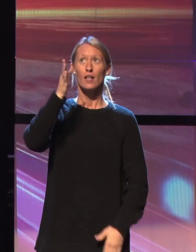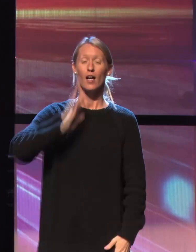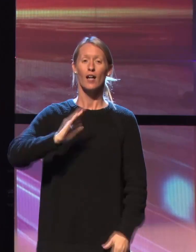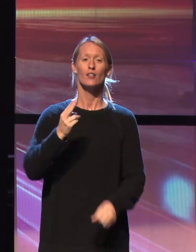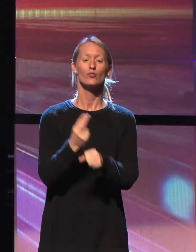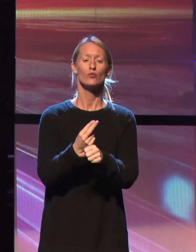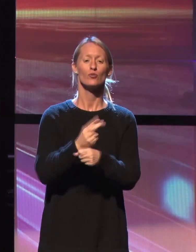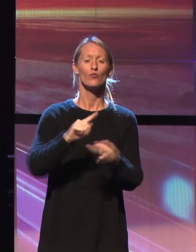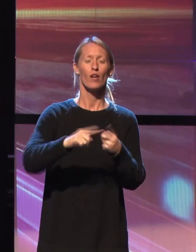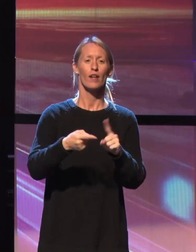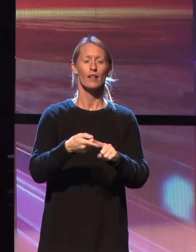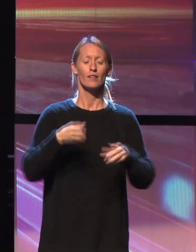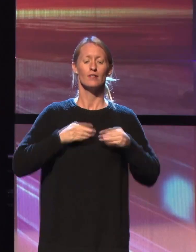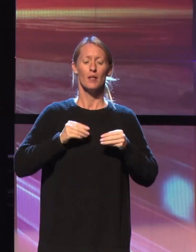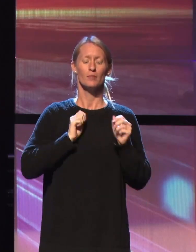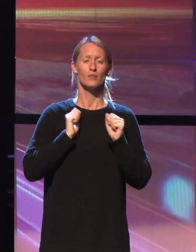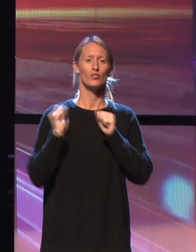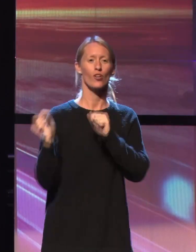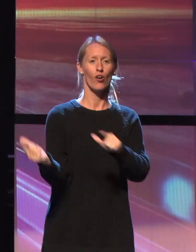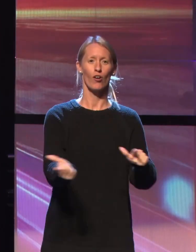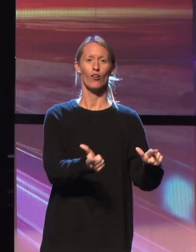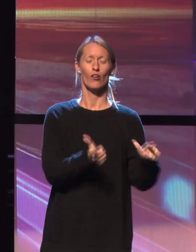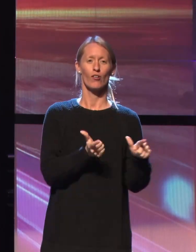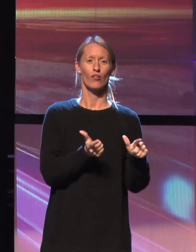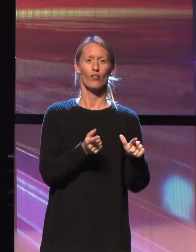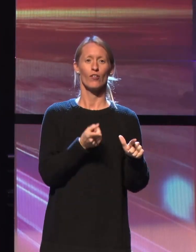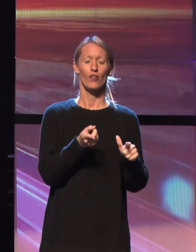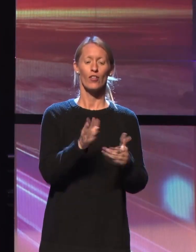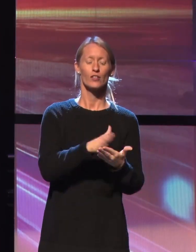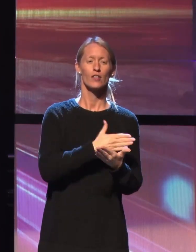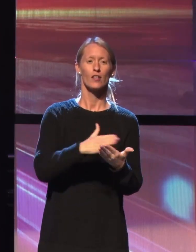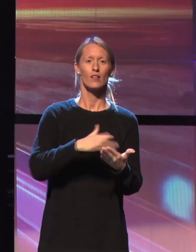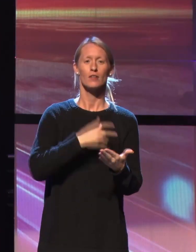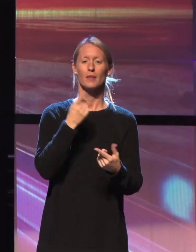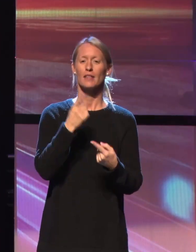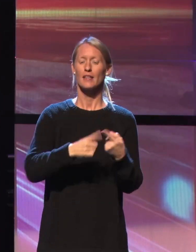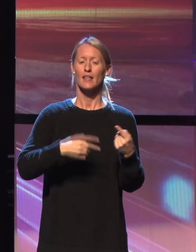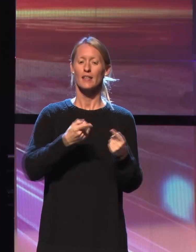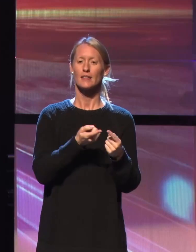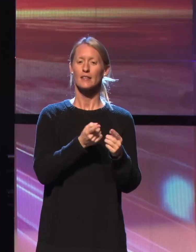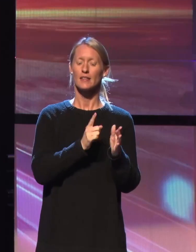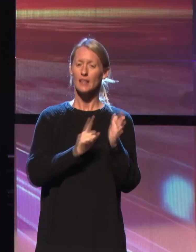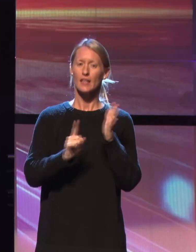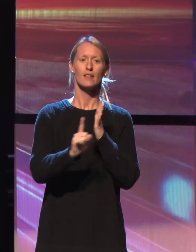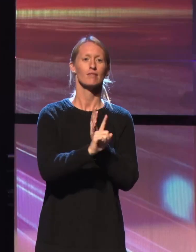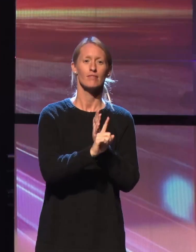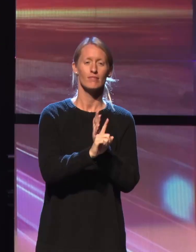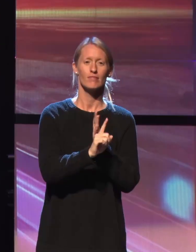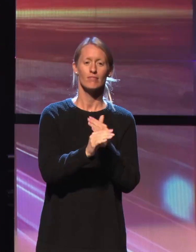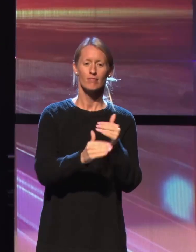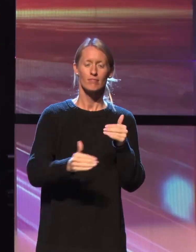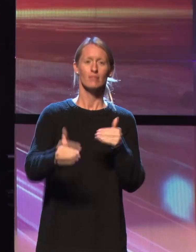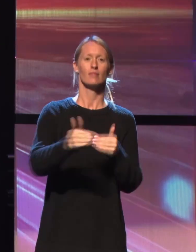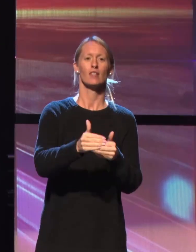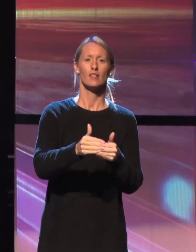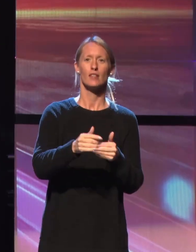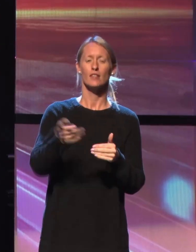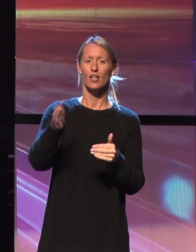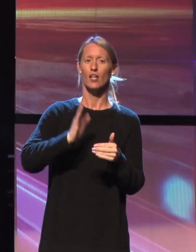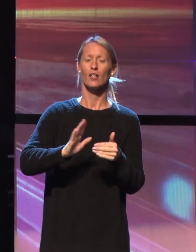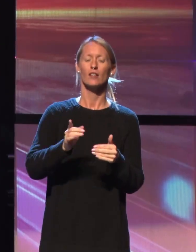And this song says, but here's the thing, like, I can't get ahead of love. I can't get ahead of God. I've got to follow, and I need to be empowered by